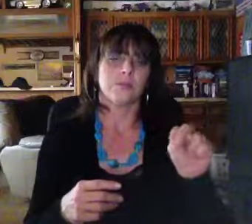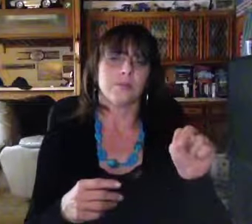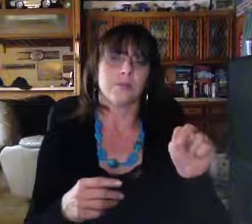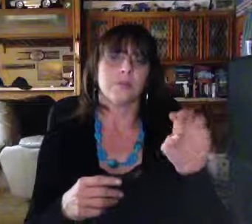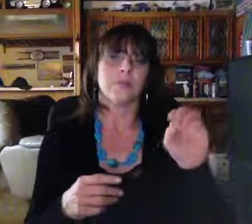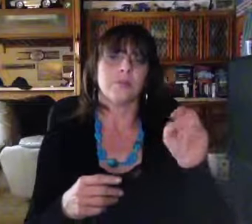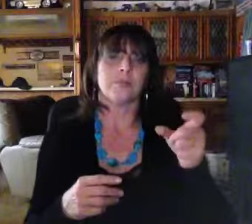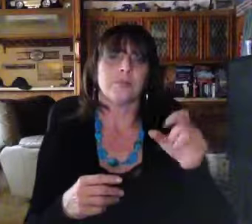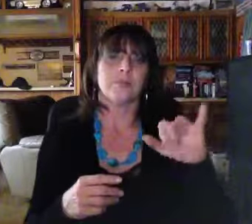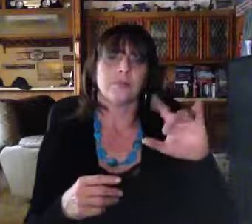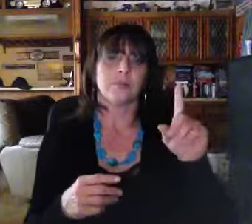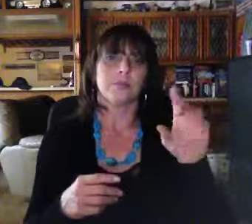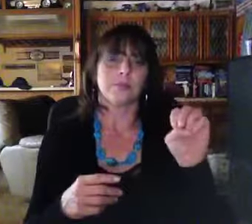Decomposition.